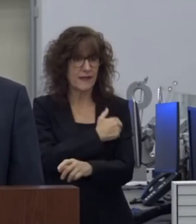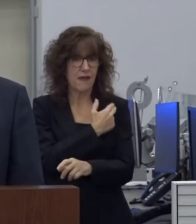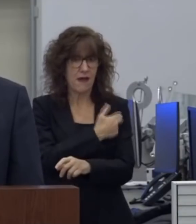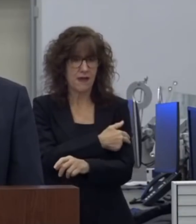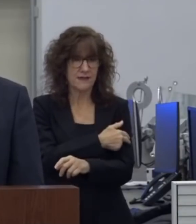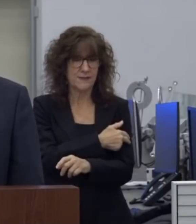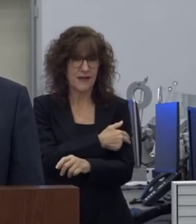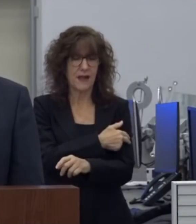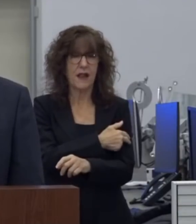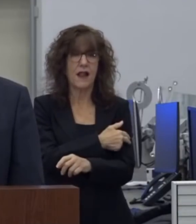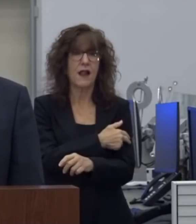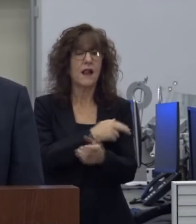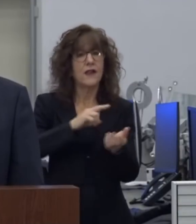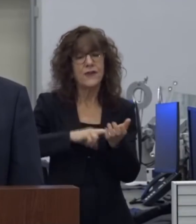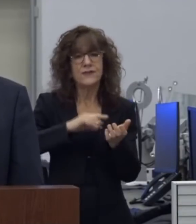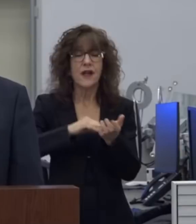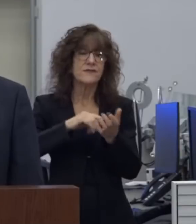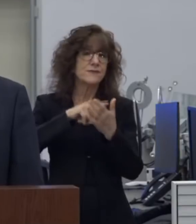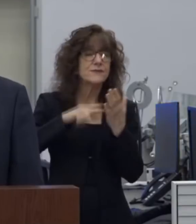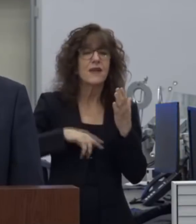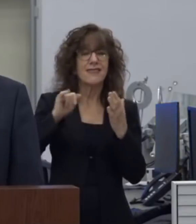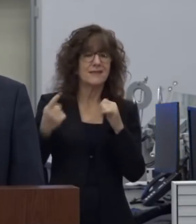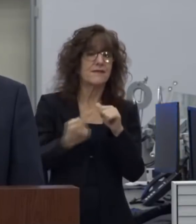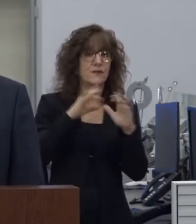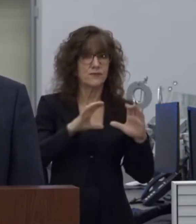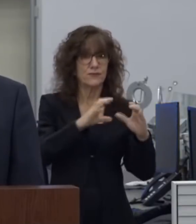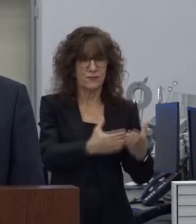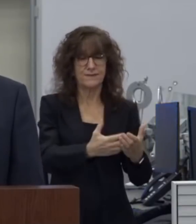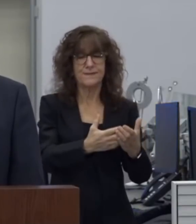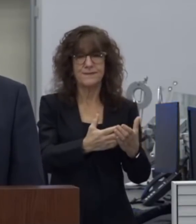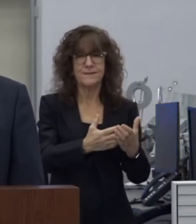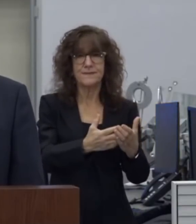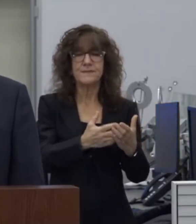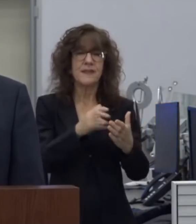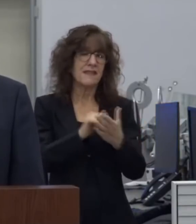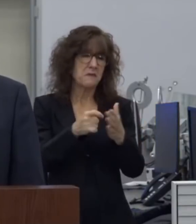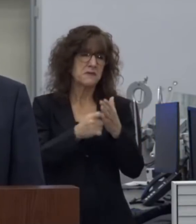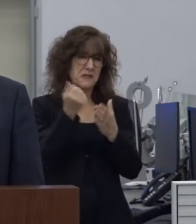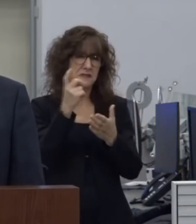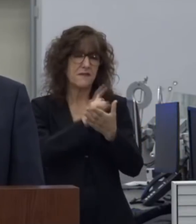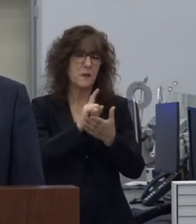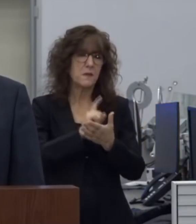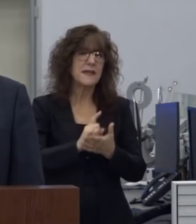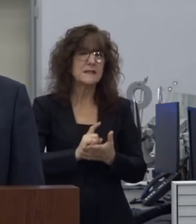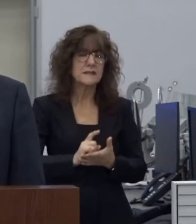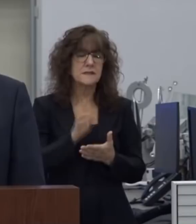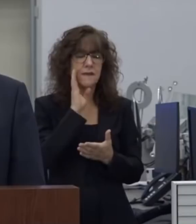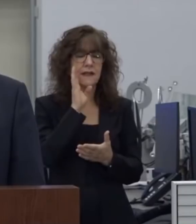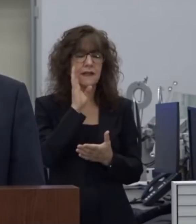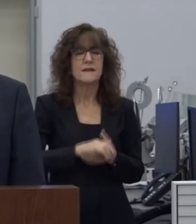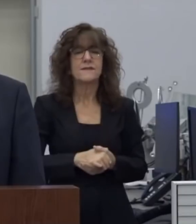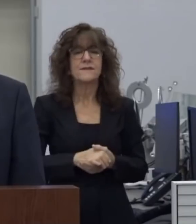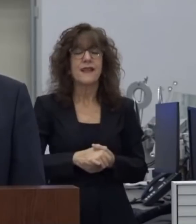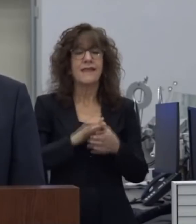get them, and then our nursing homes. That's that first phase. And that's going to be over a few weeks. That'll take a few weeks. And